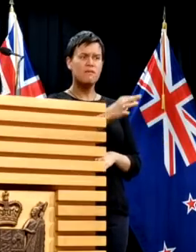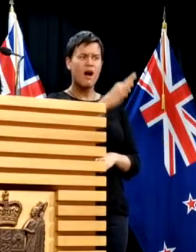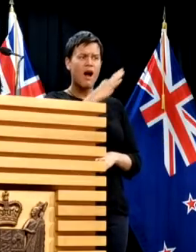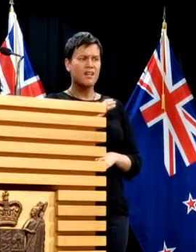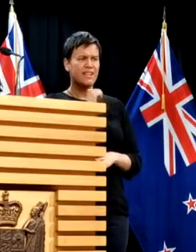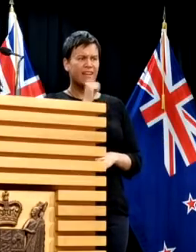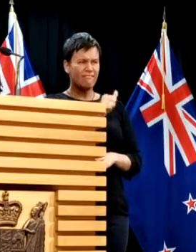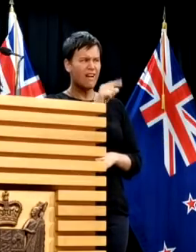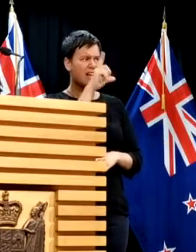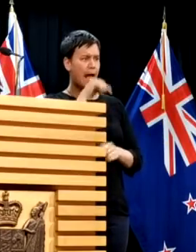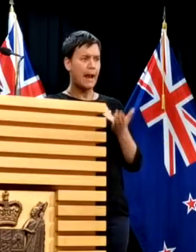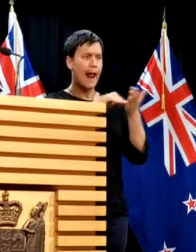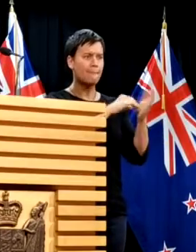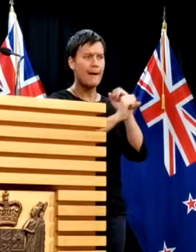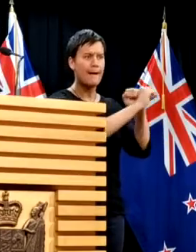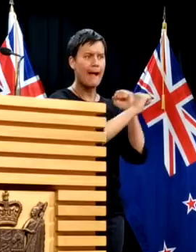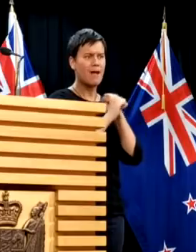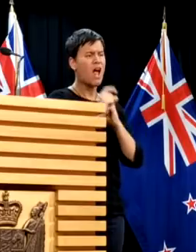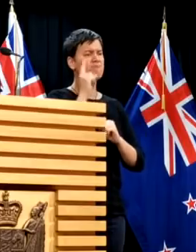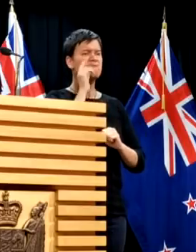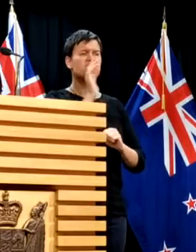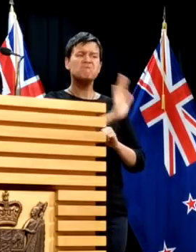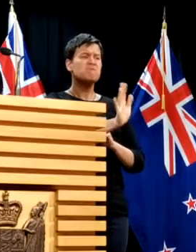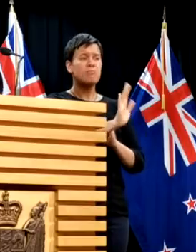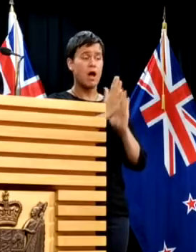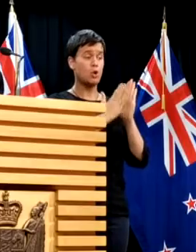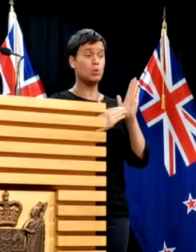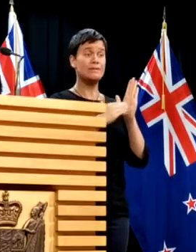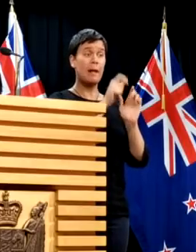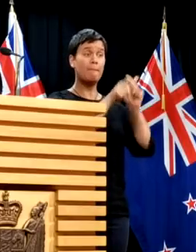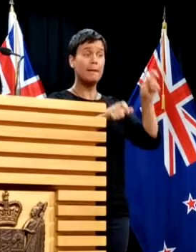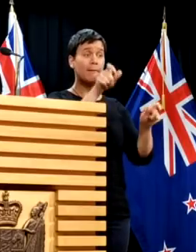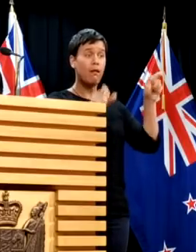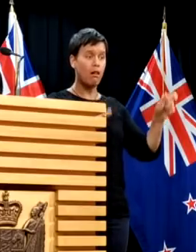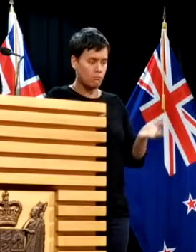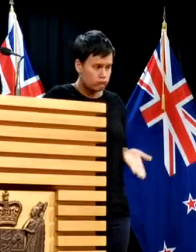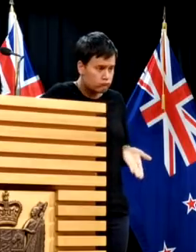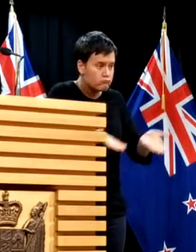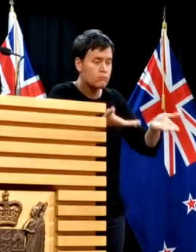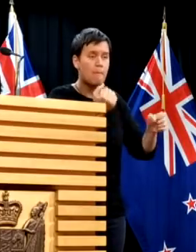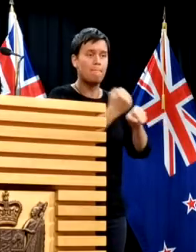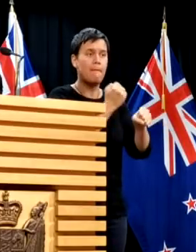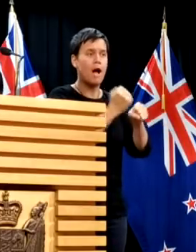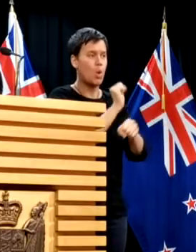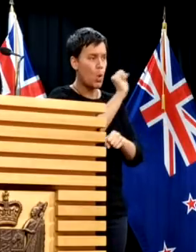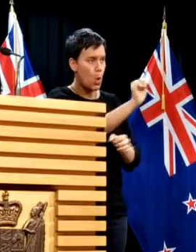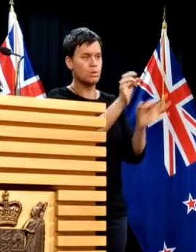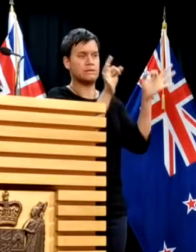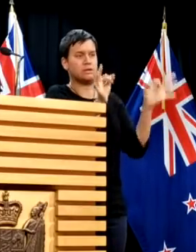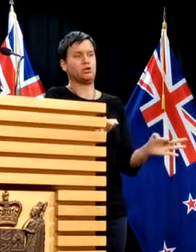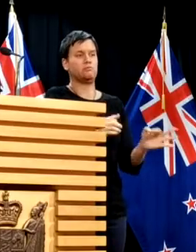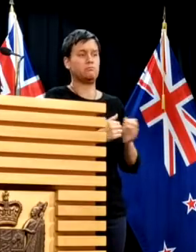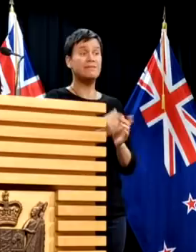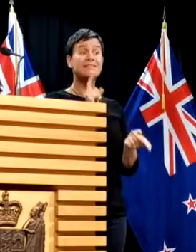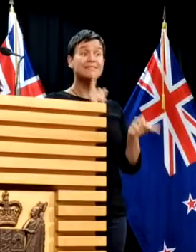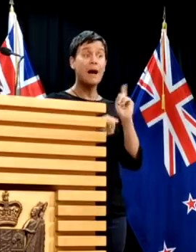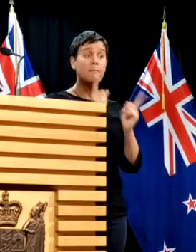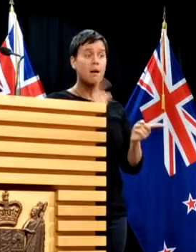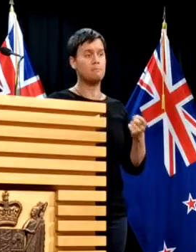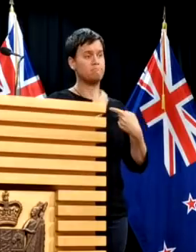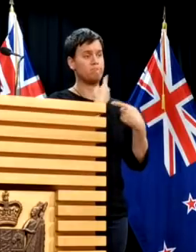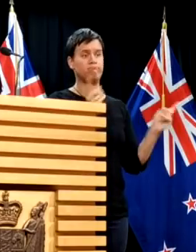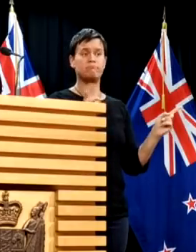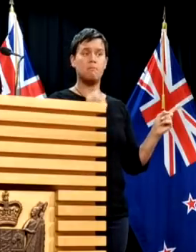I think ultimately New Zealanders made up their own mind. There have been issues where I have taken very